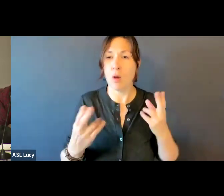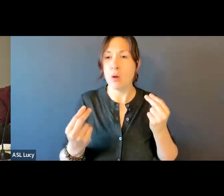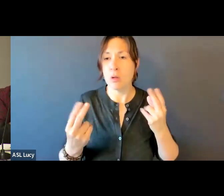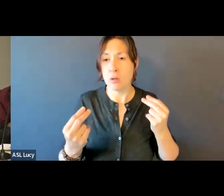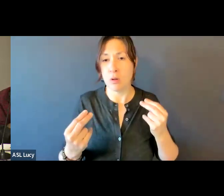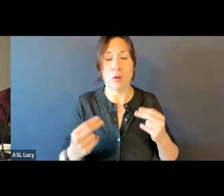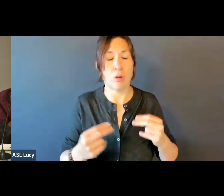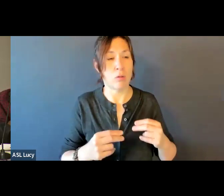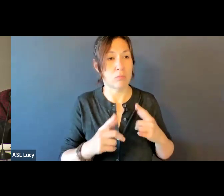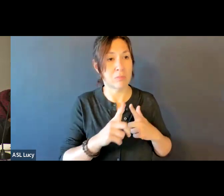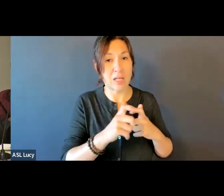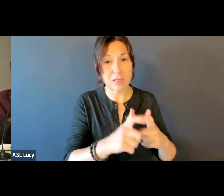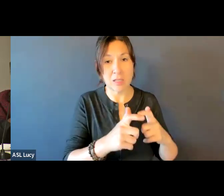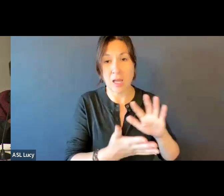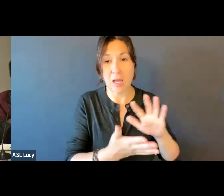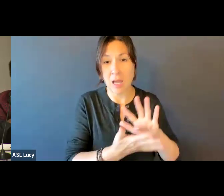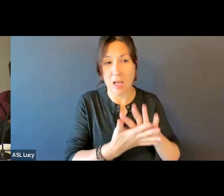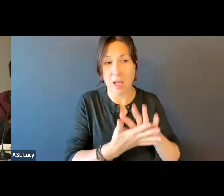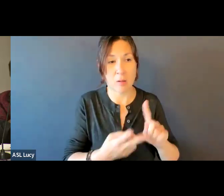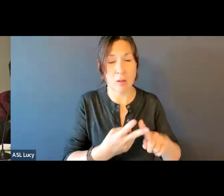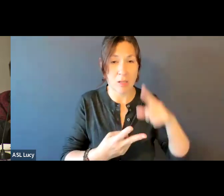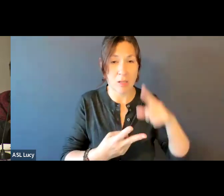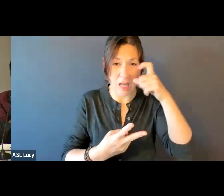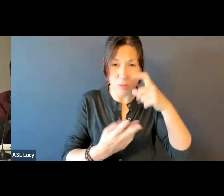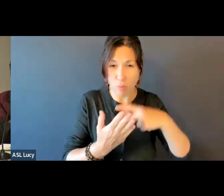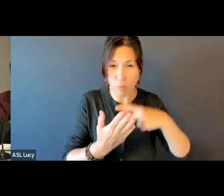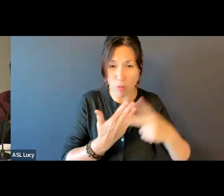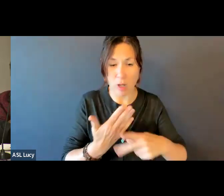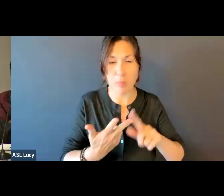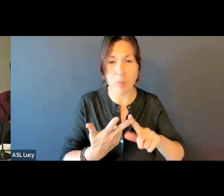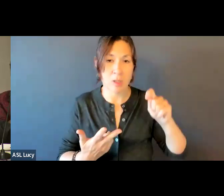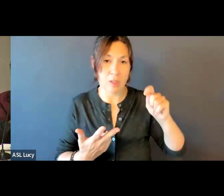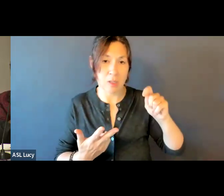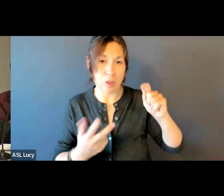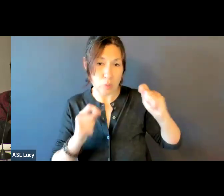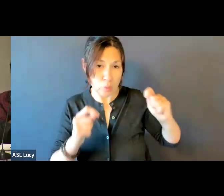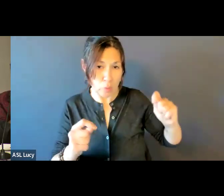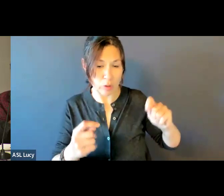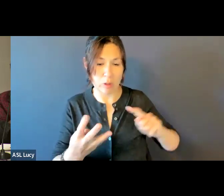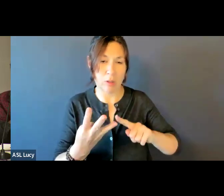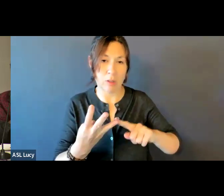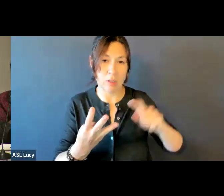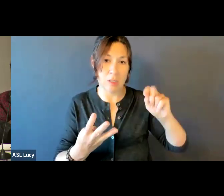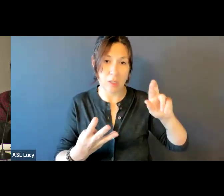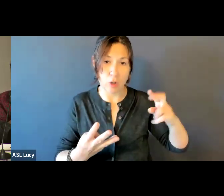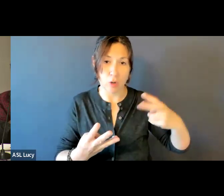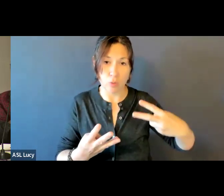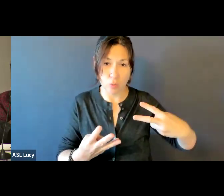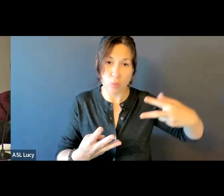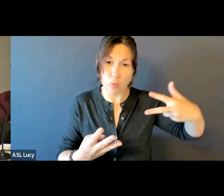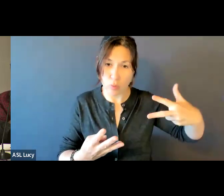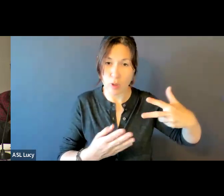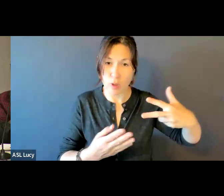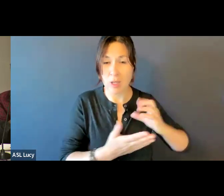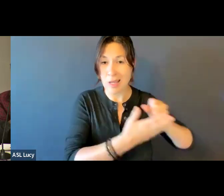summer programming, tutoring, tier 2, tier 3 interventions in a very targeted way, while